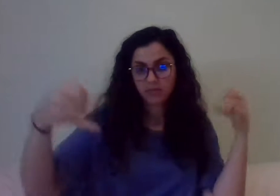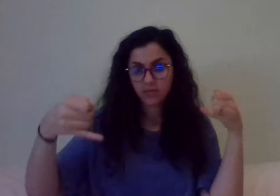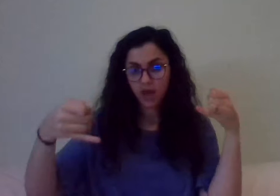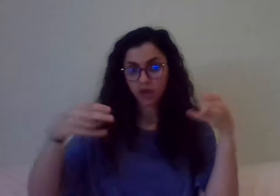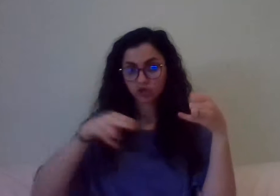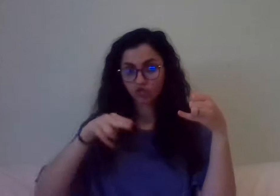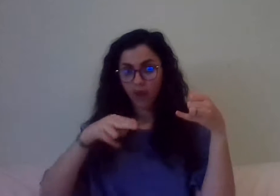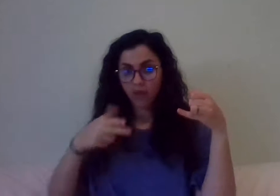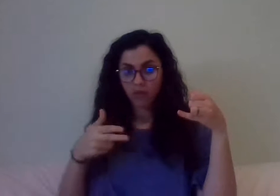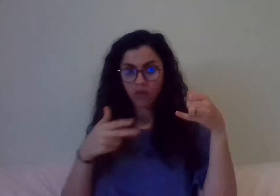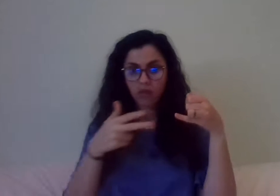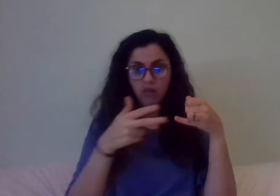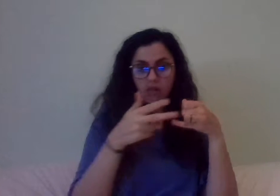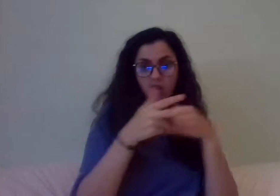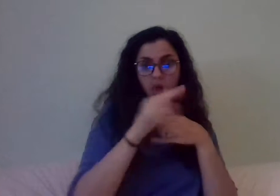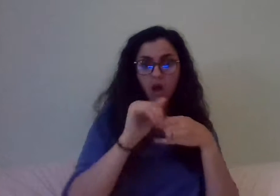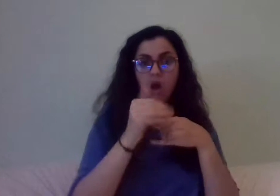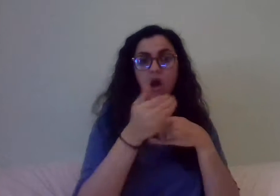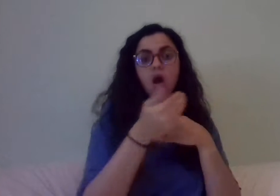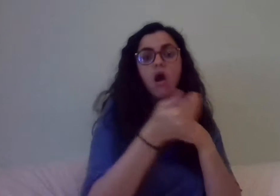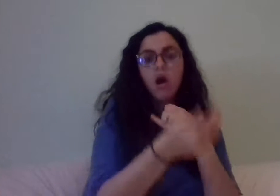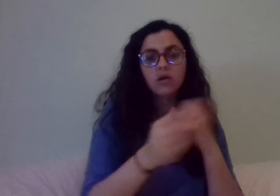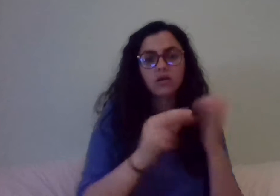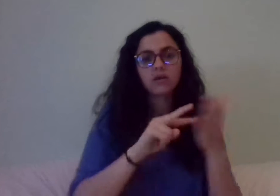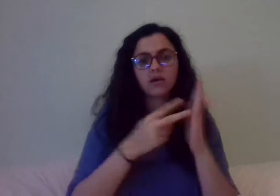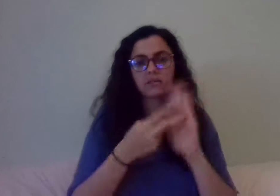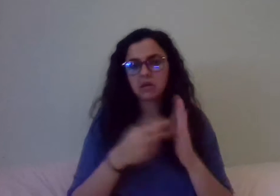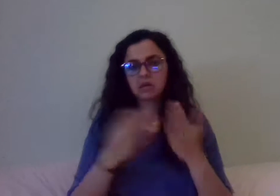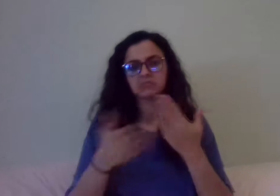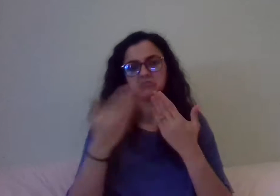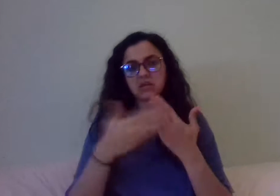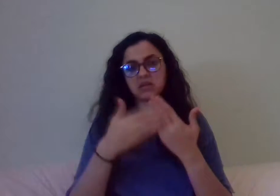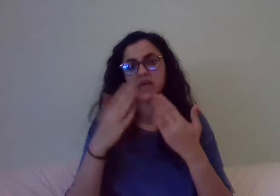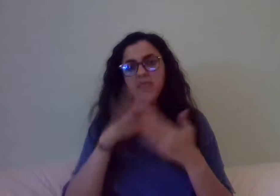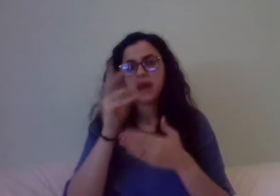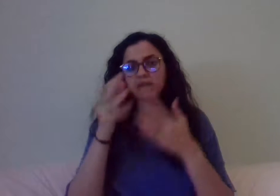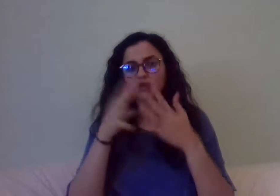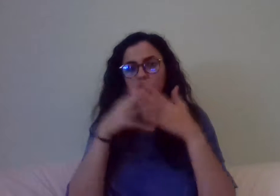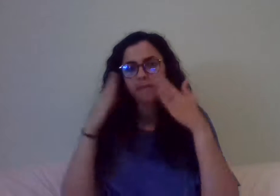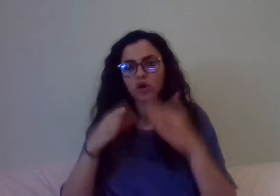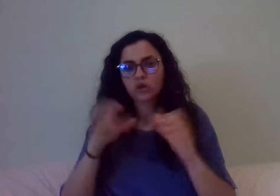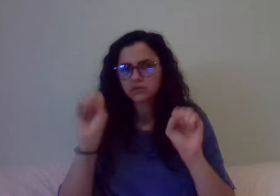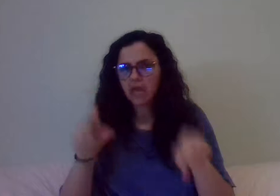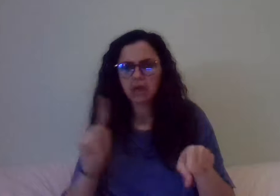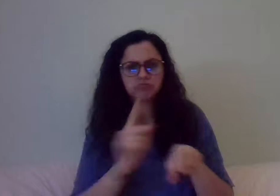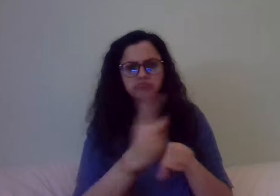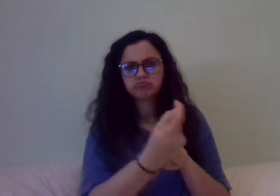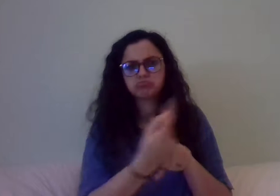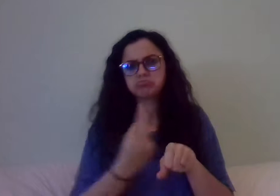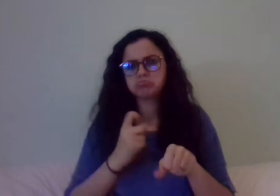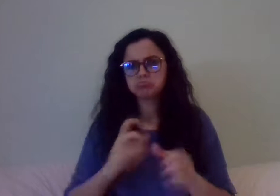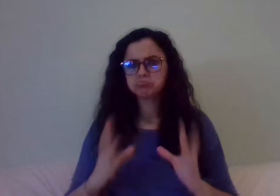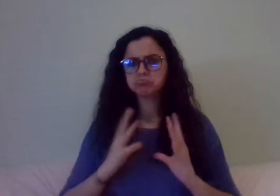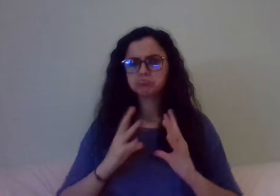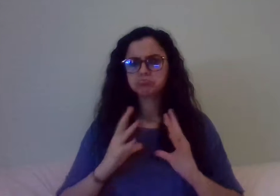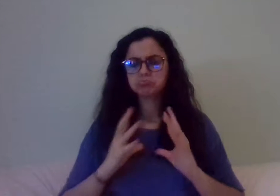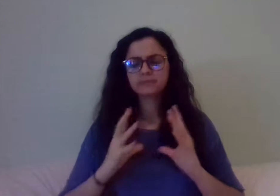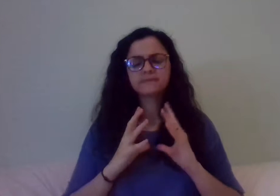relaxed and the African American population could move around the train cars more freely. But if you look here in that